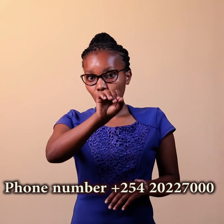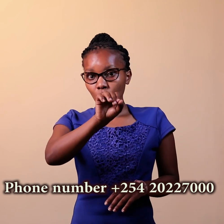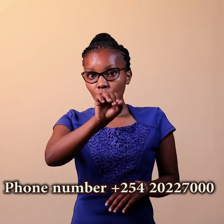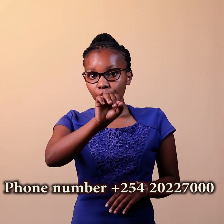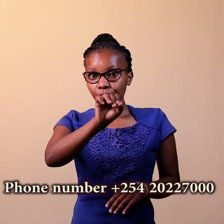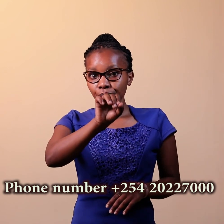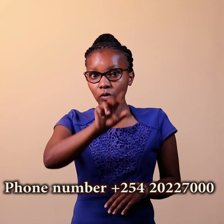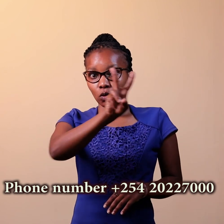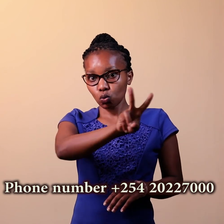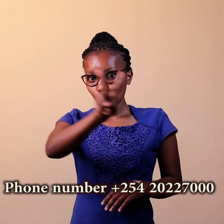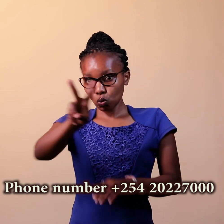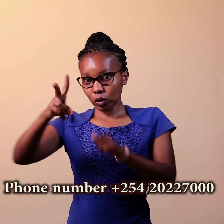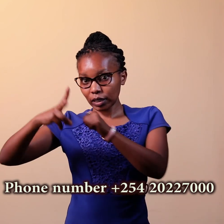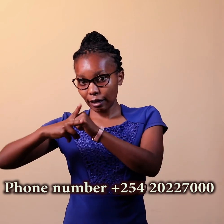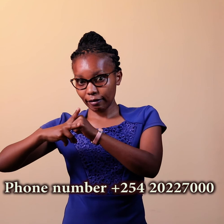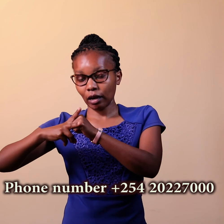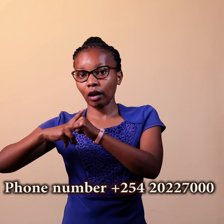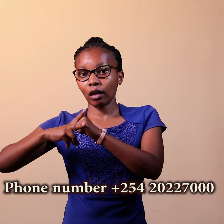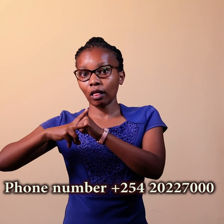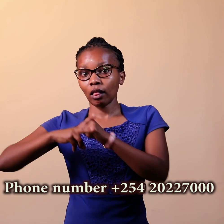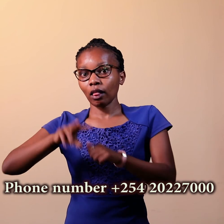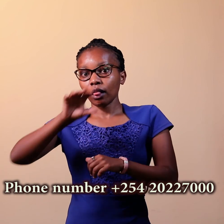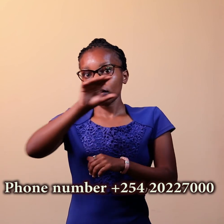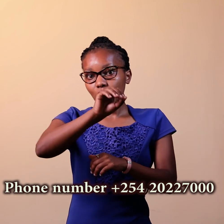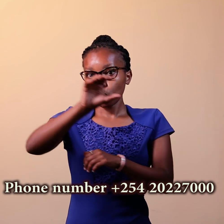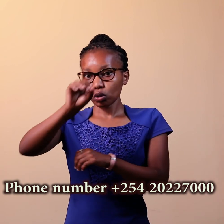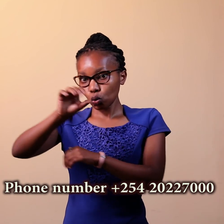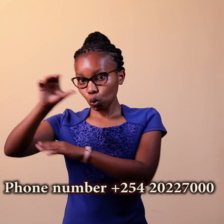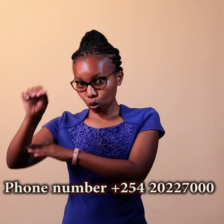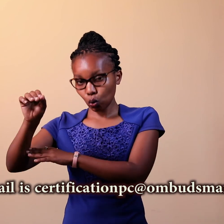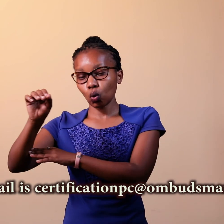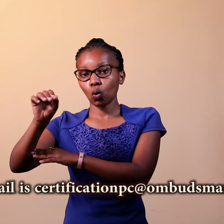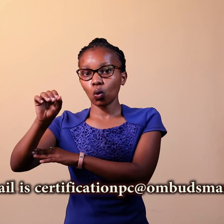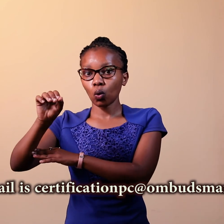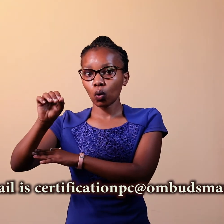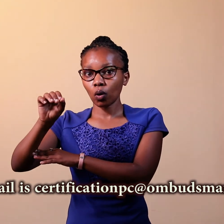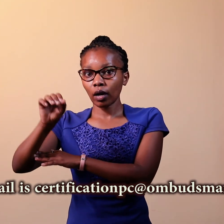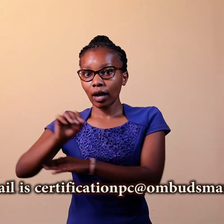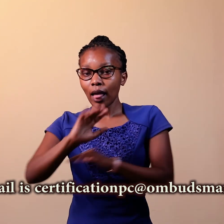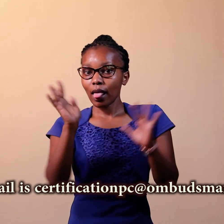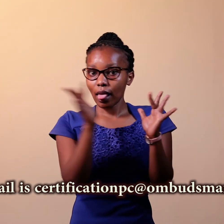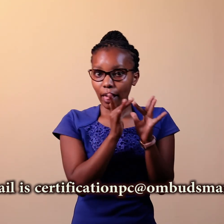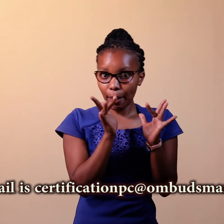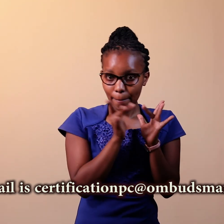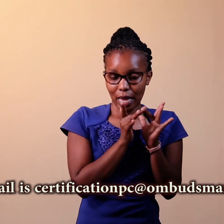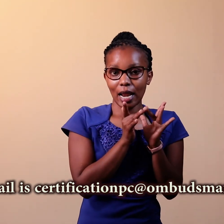227. 000. The email. Is. Certification. Information.